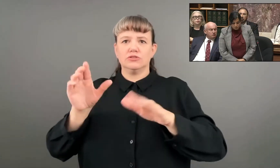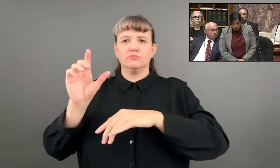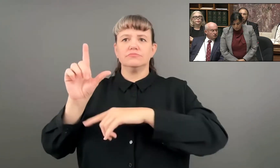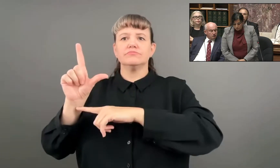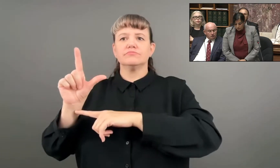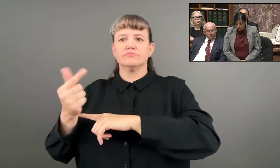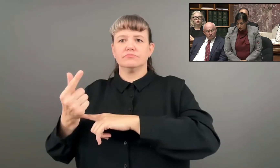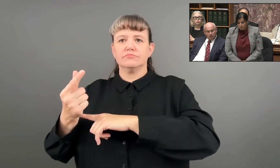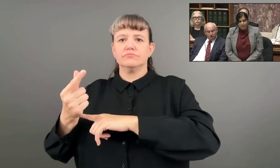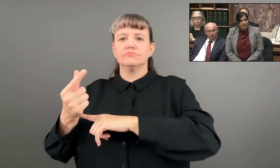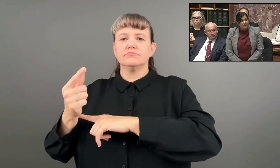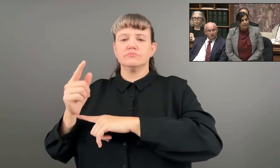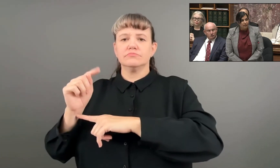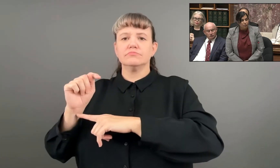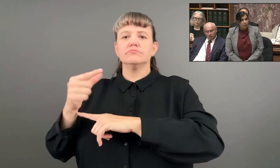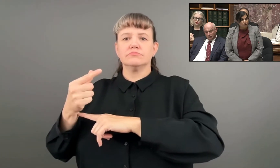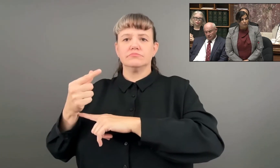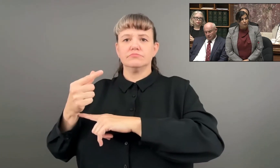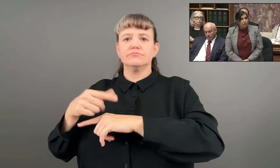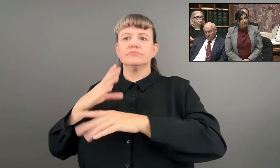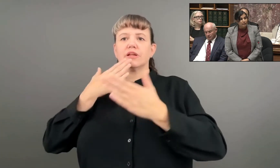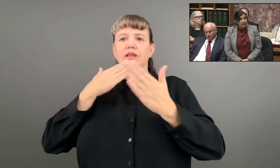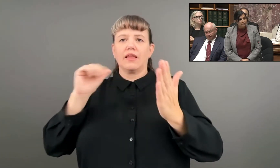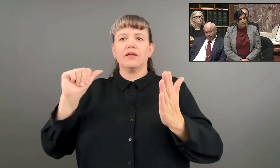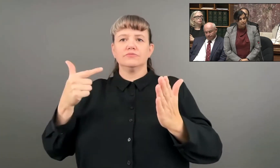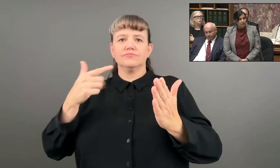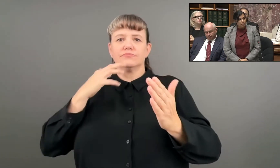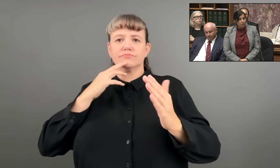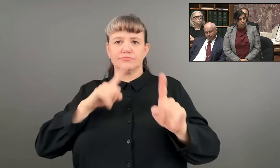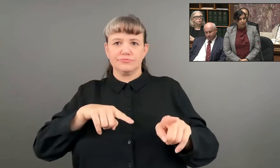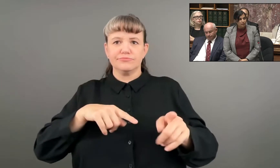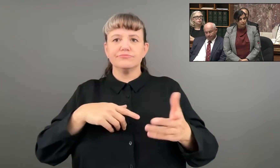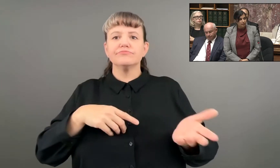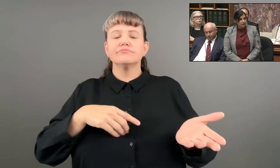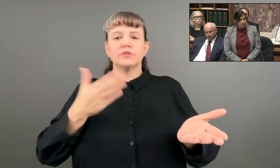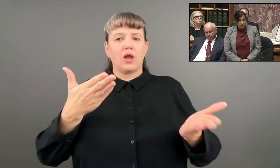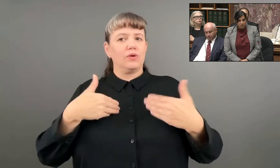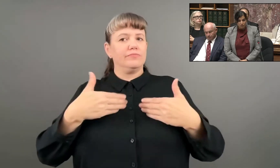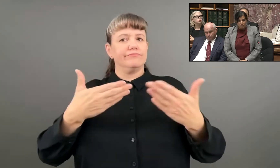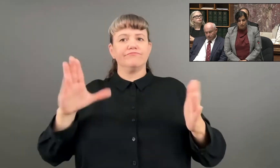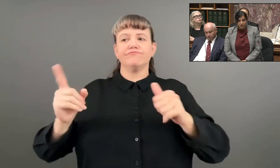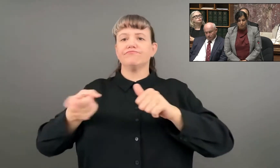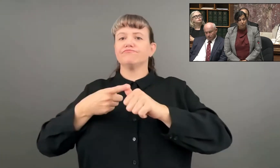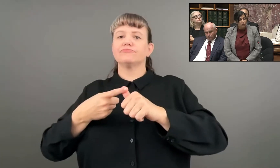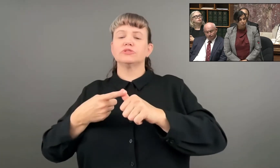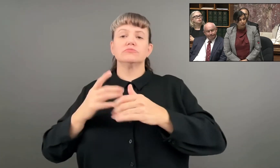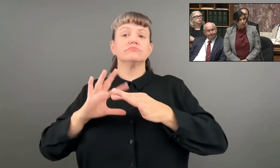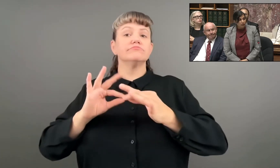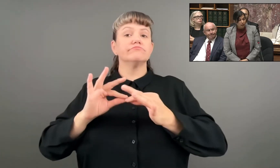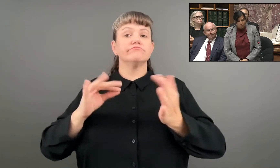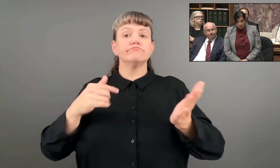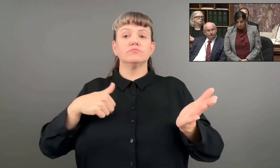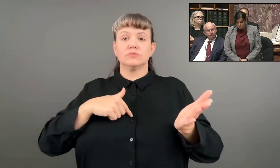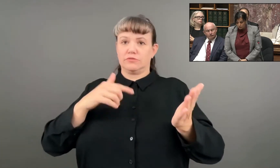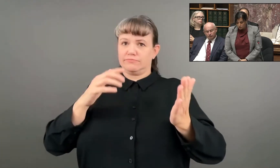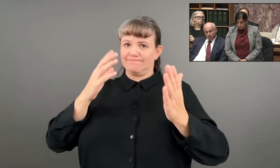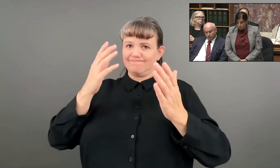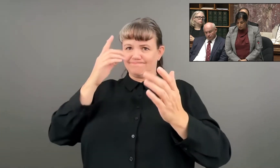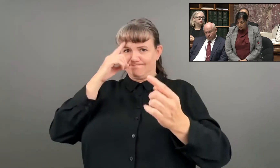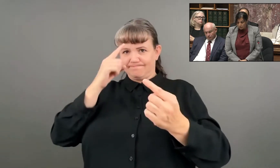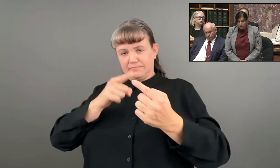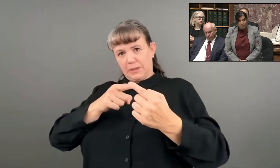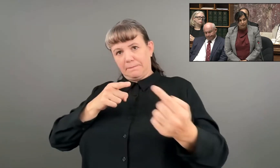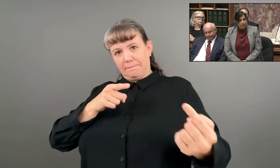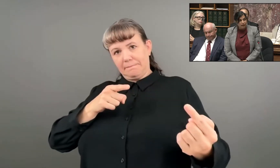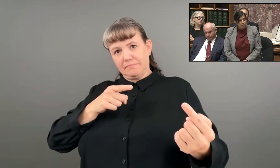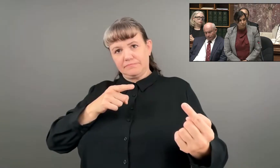Thank you, Mr. Speaker. I want to start by saying that we were the first out of the gate to say that we were appealing this decision and that we disagreed with the